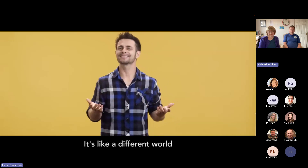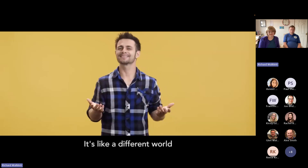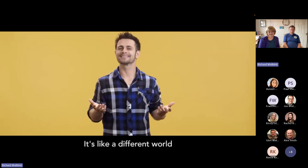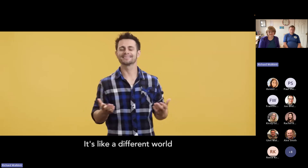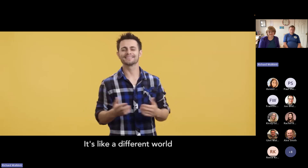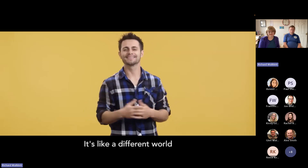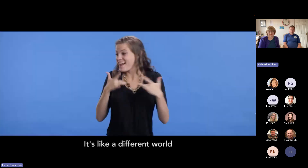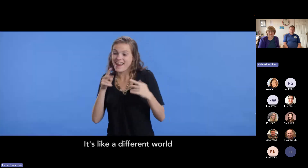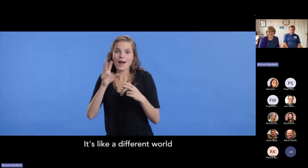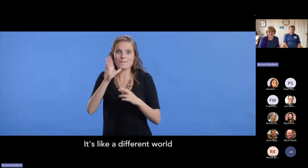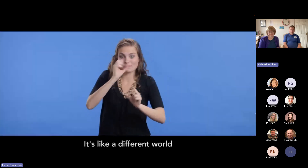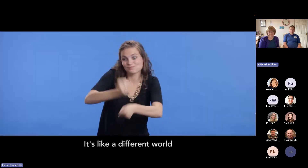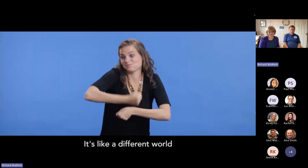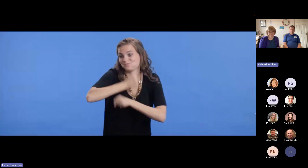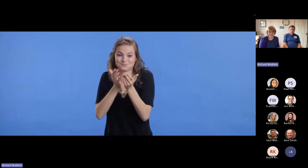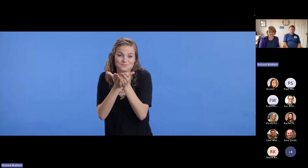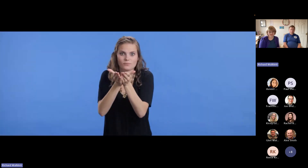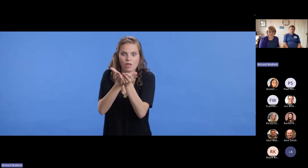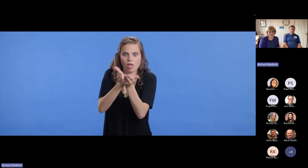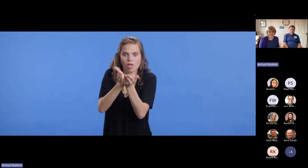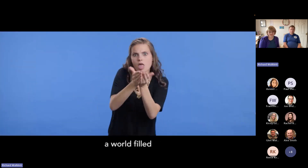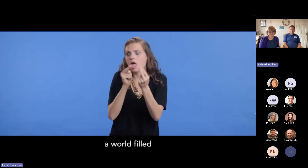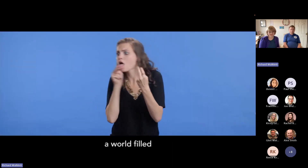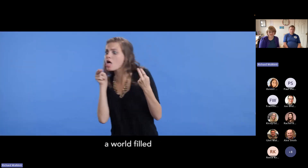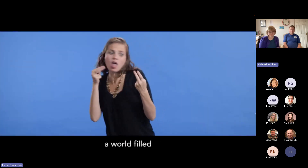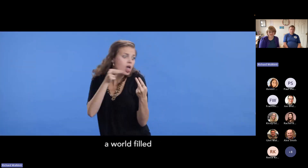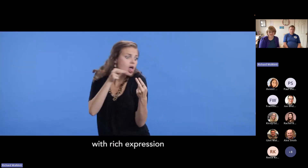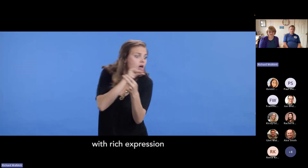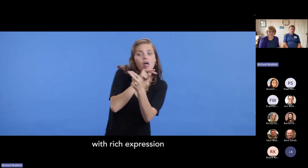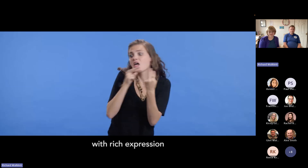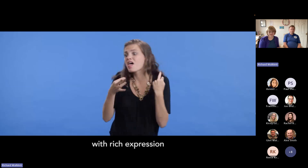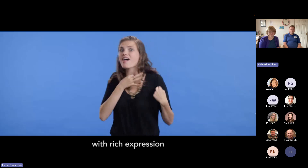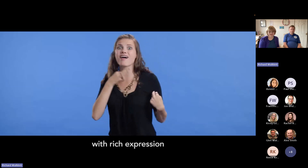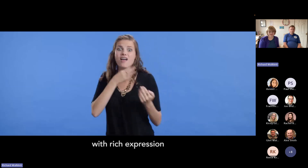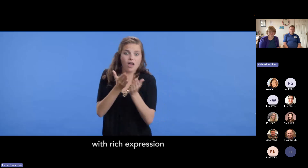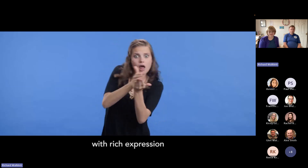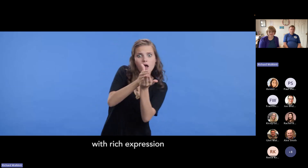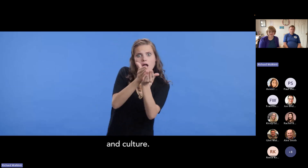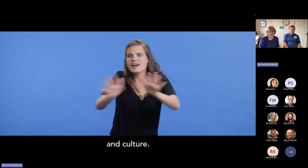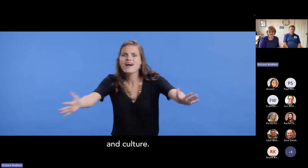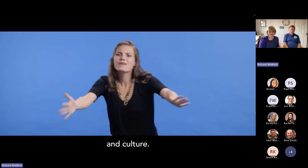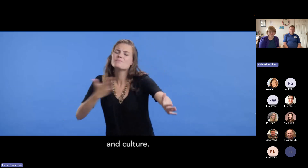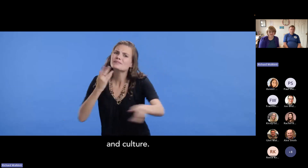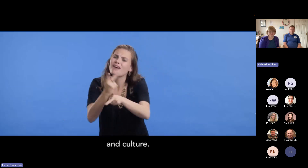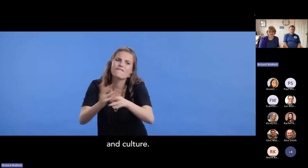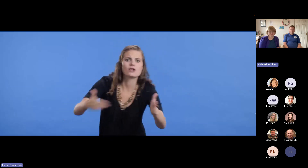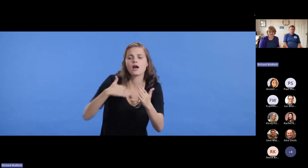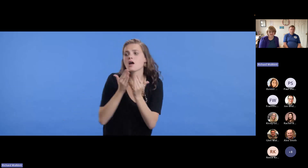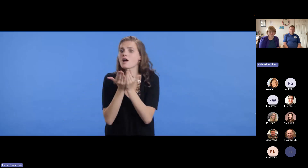It's like a different world. A world filled with rich expression and culture.